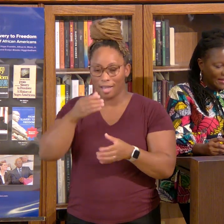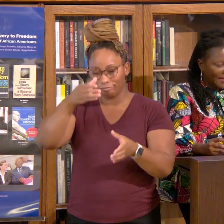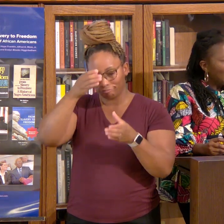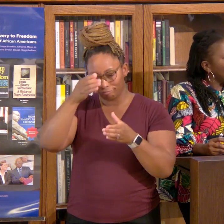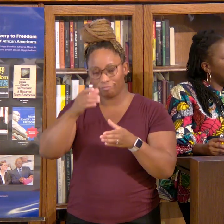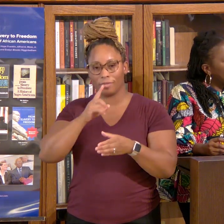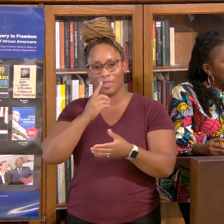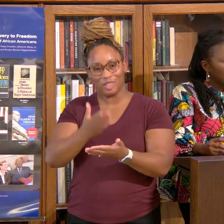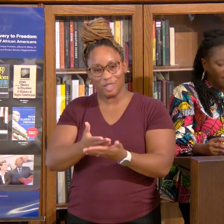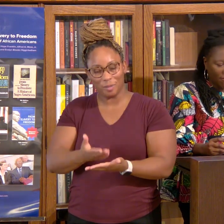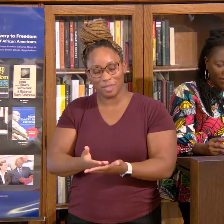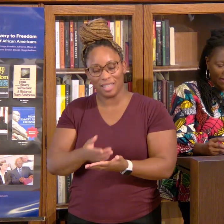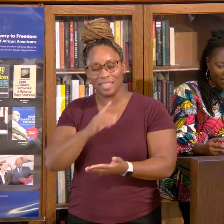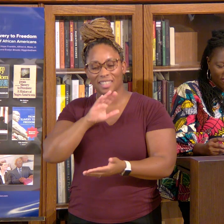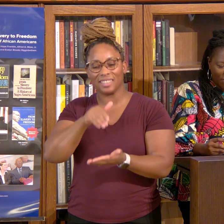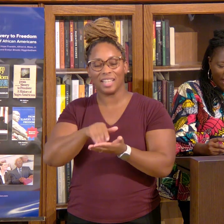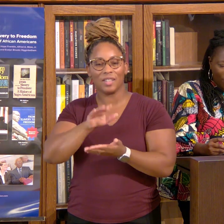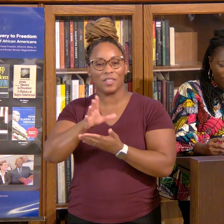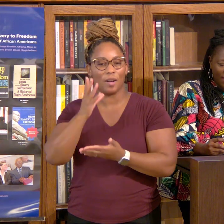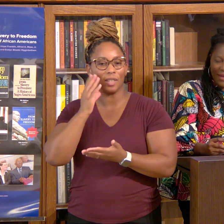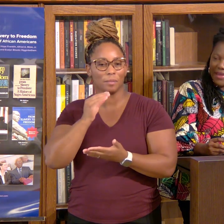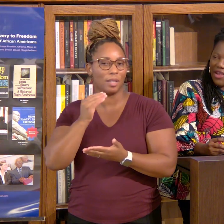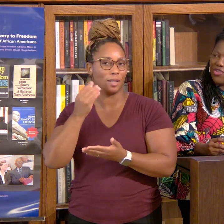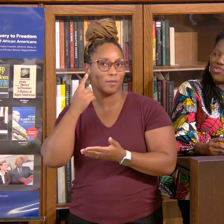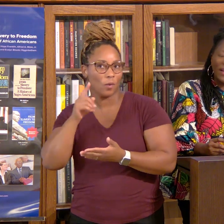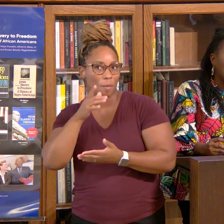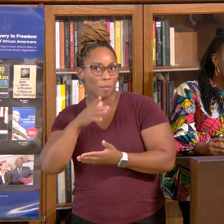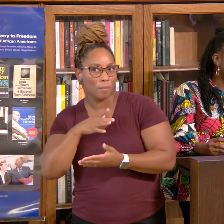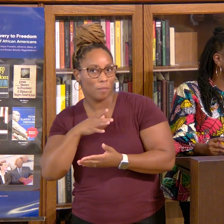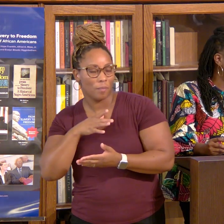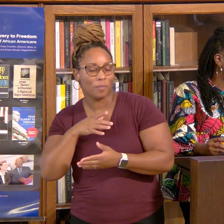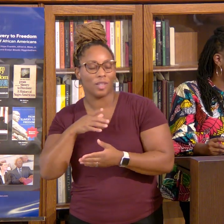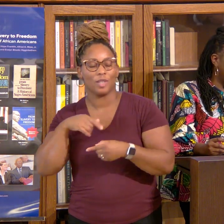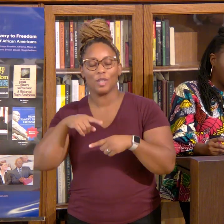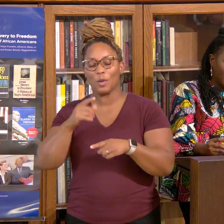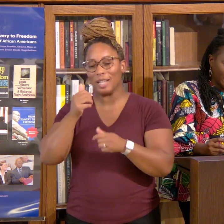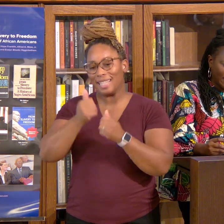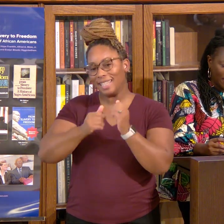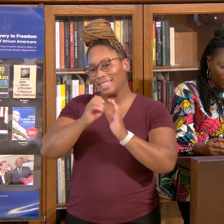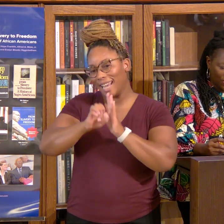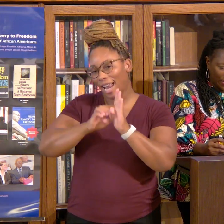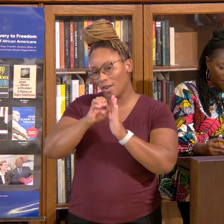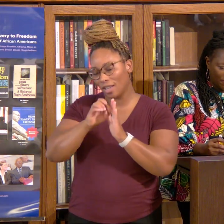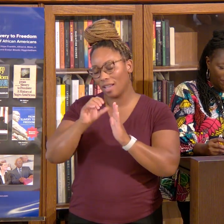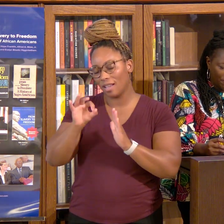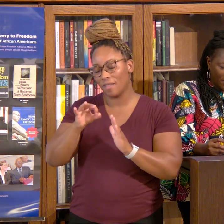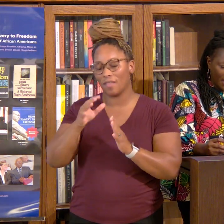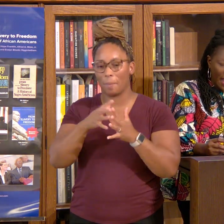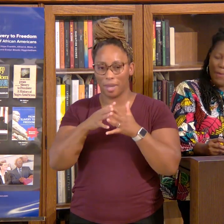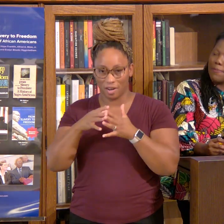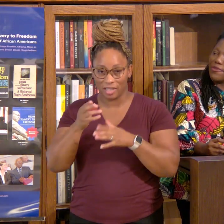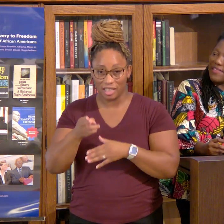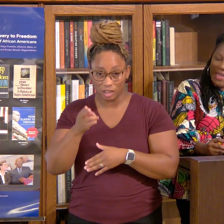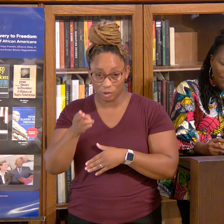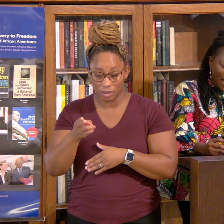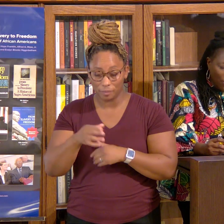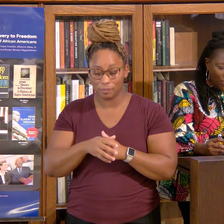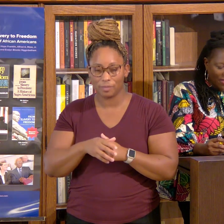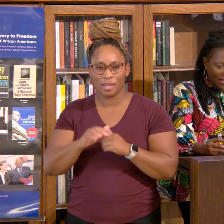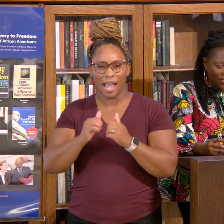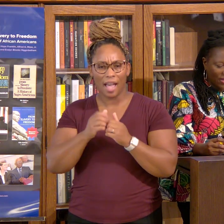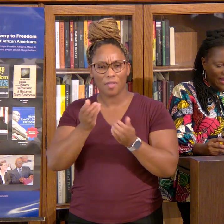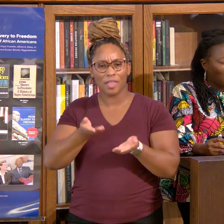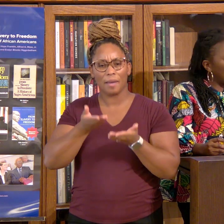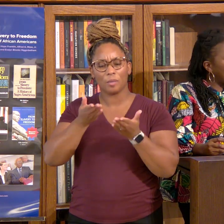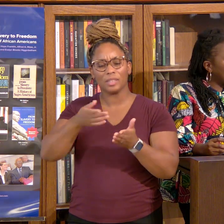legitimacy to Center the experiences of black women during every era of American History by presenting black